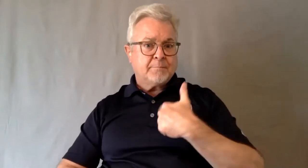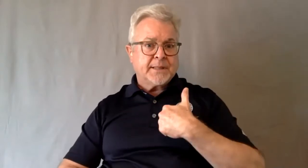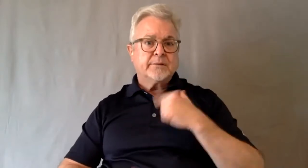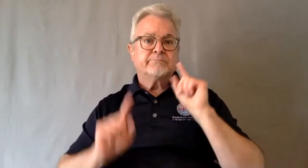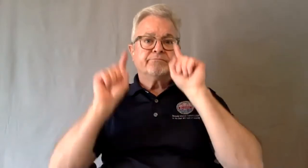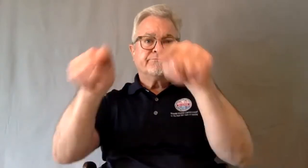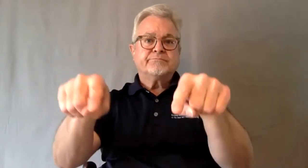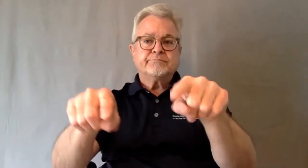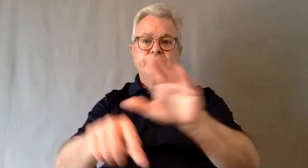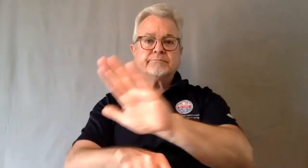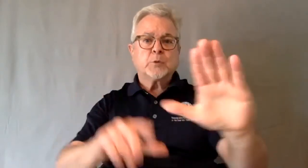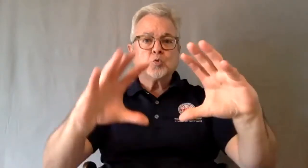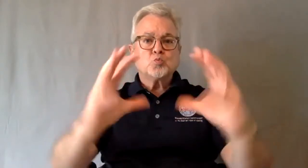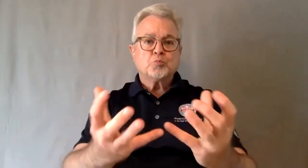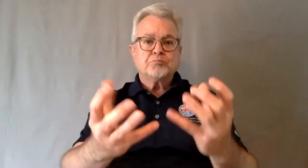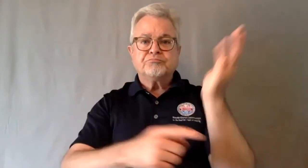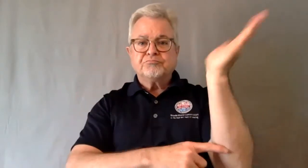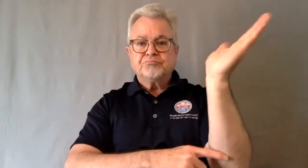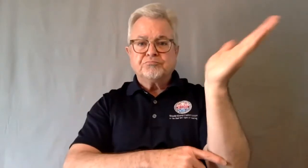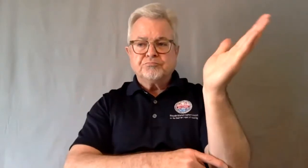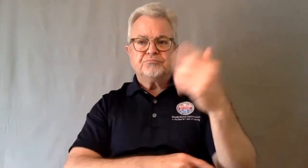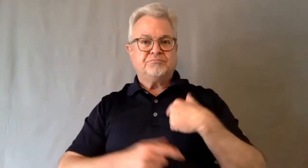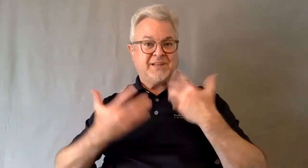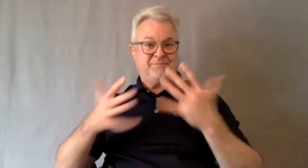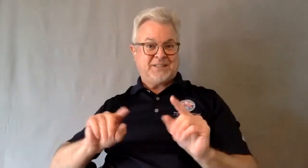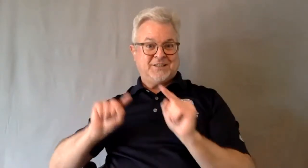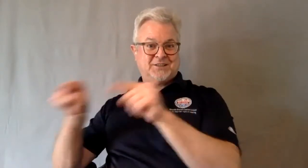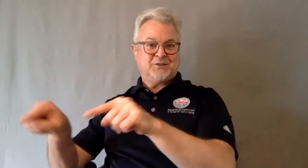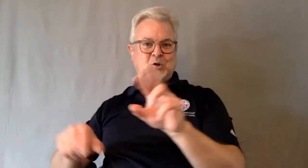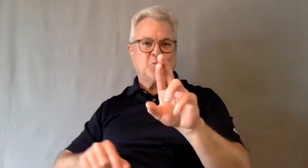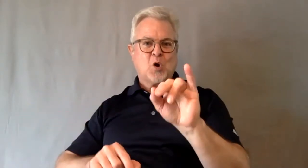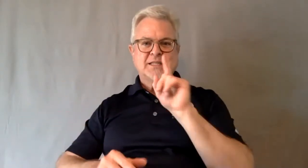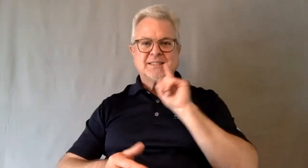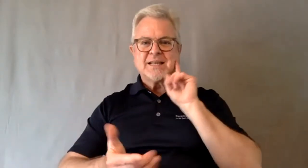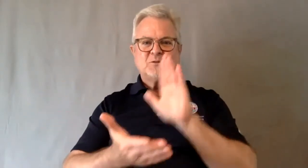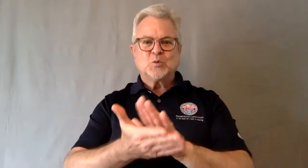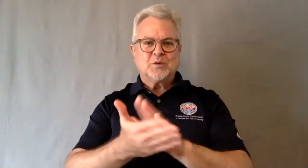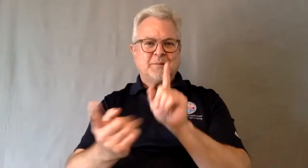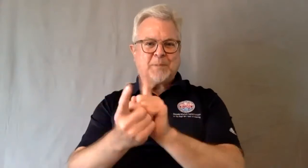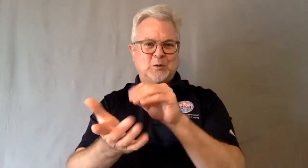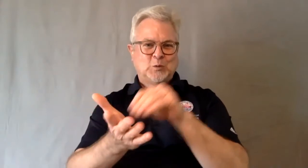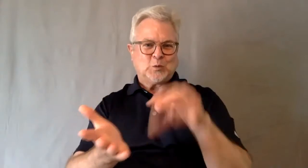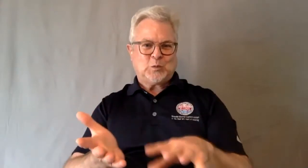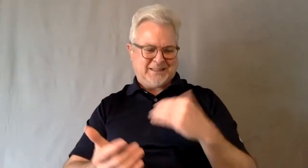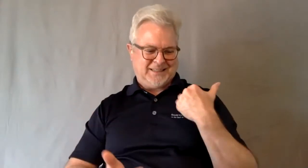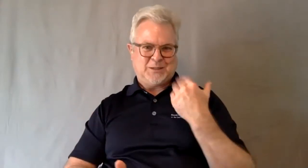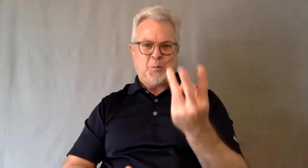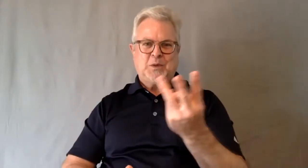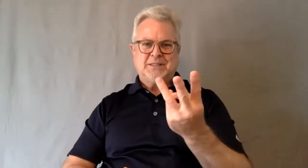answer any questions, or you can invite me to go to a group that you may have I did just go to the Rhode Island School for the Deaf and